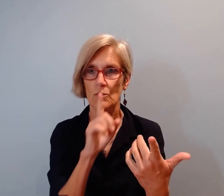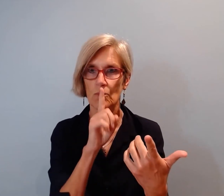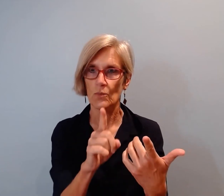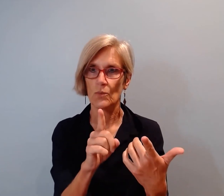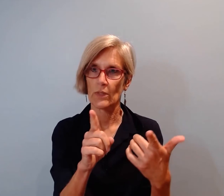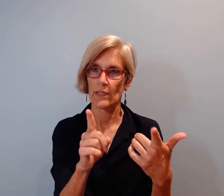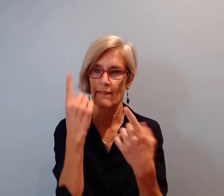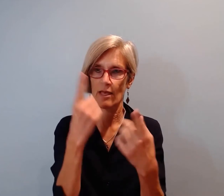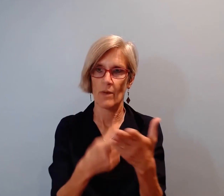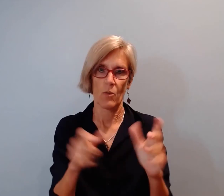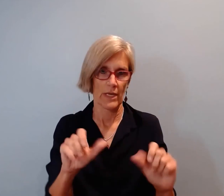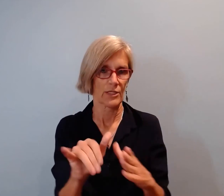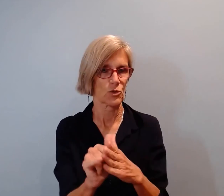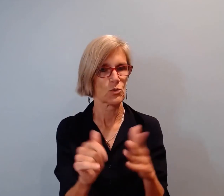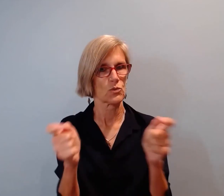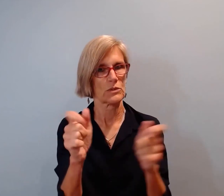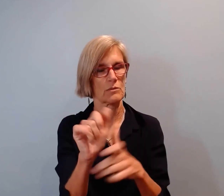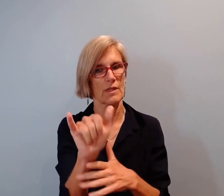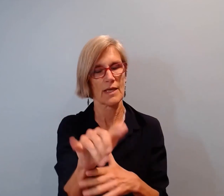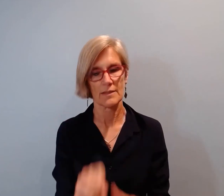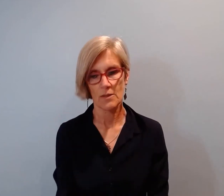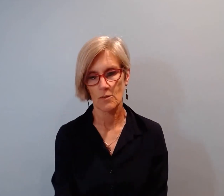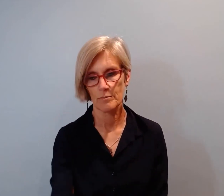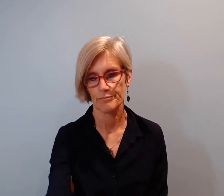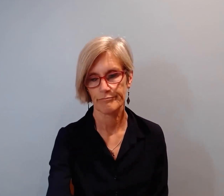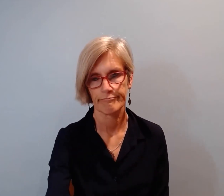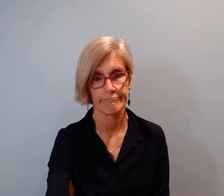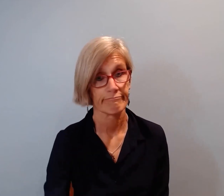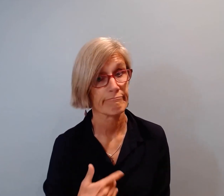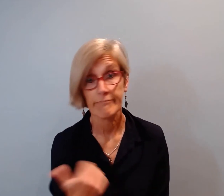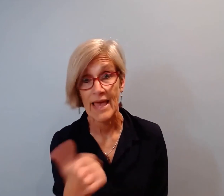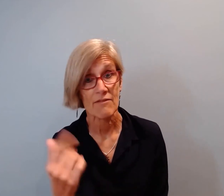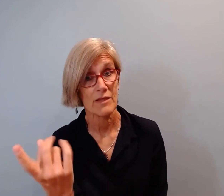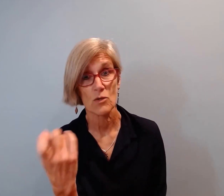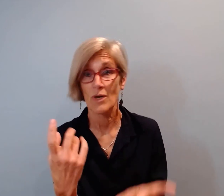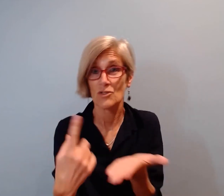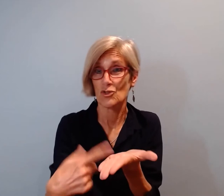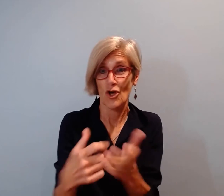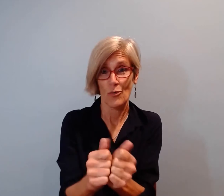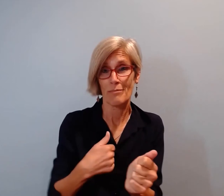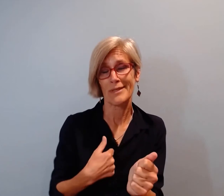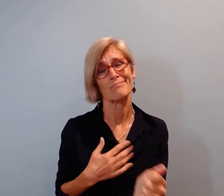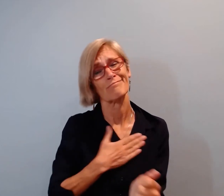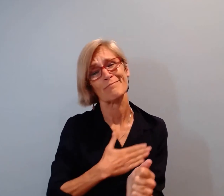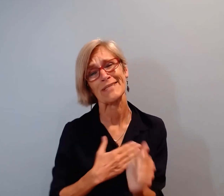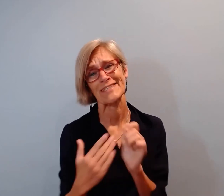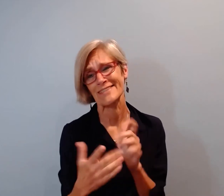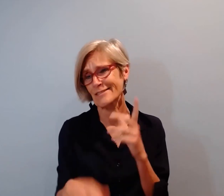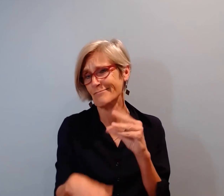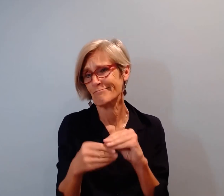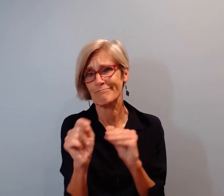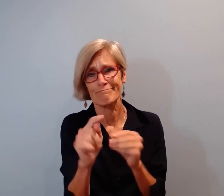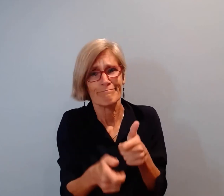what we can do to address that. So I just wanted to say, if anybody has anything they want to ask me about, please reach me in the chat, find